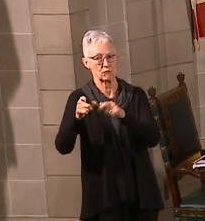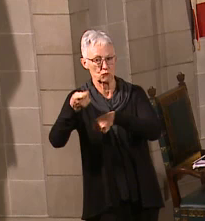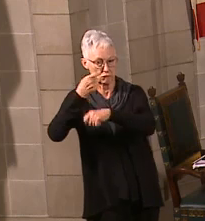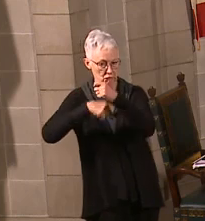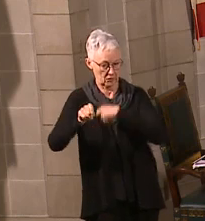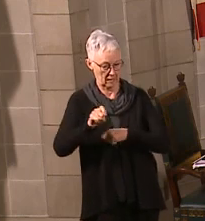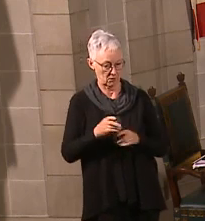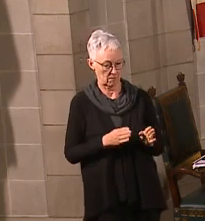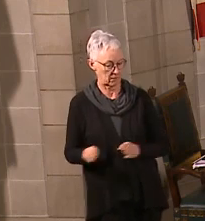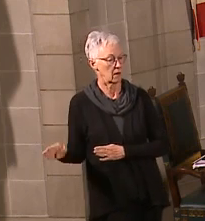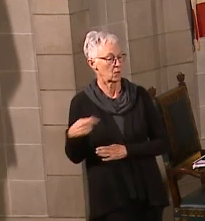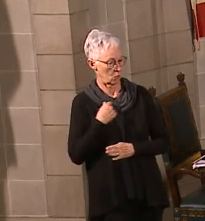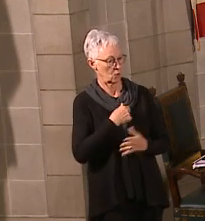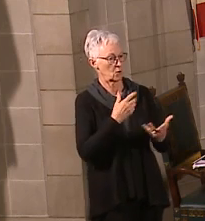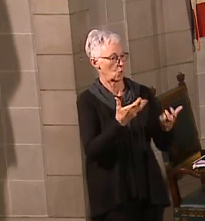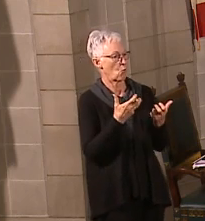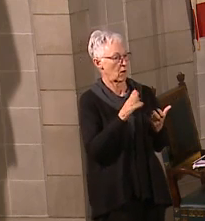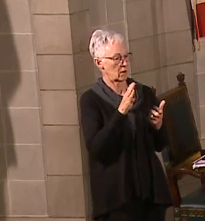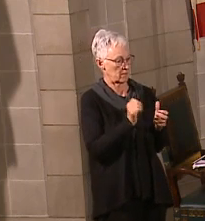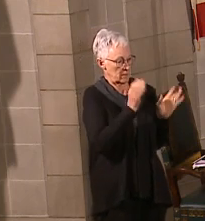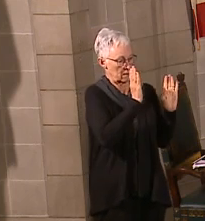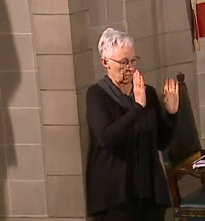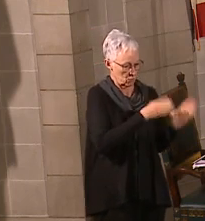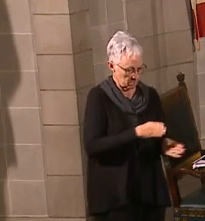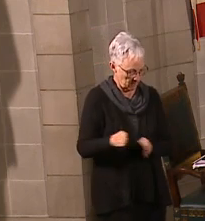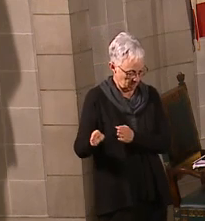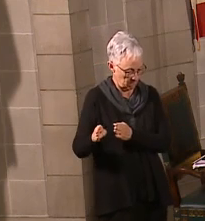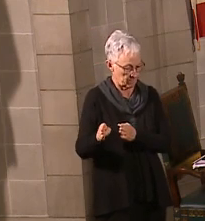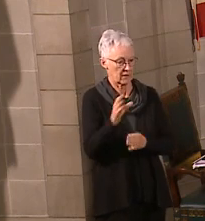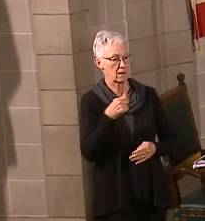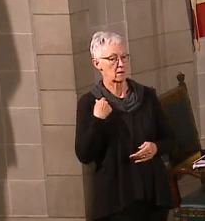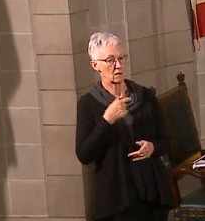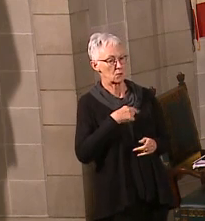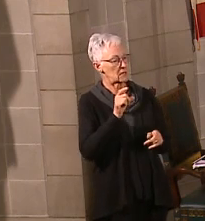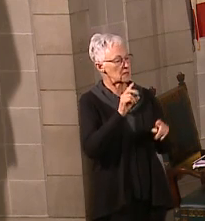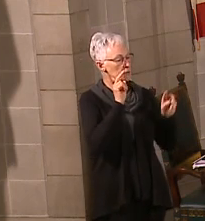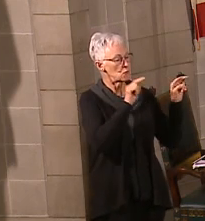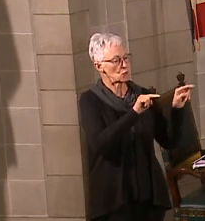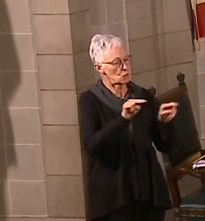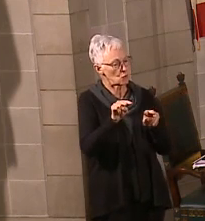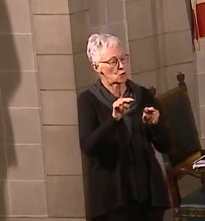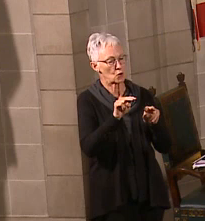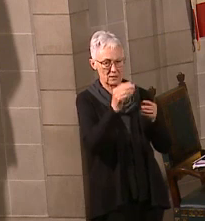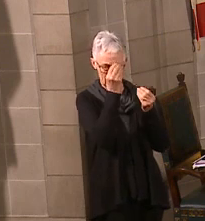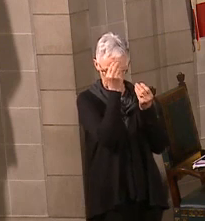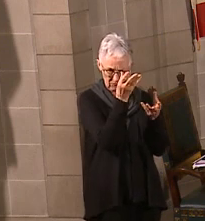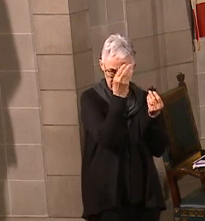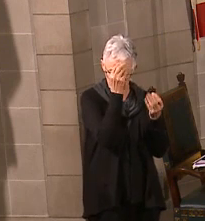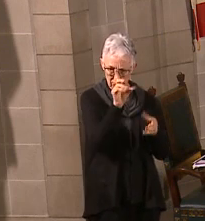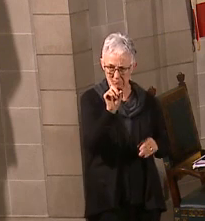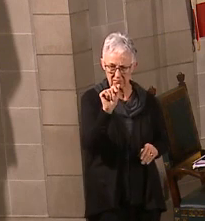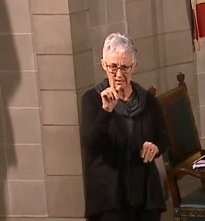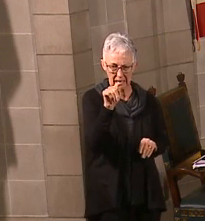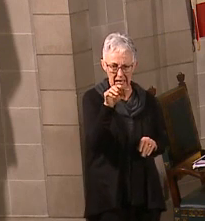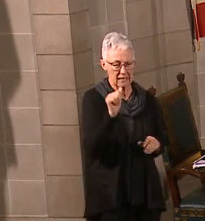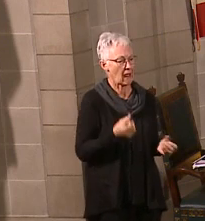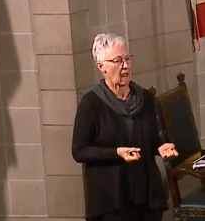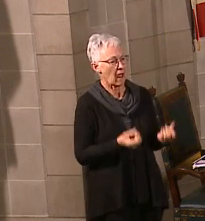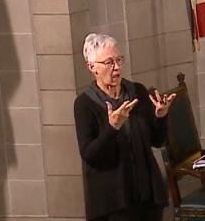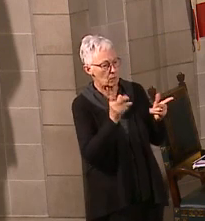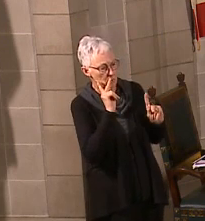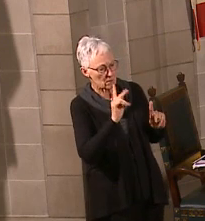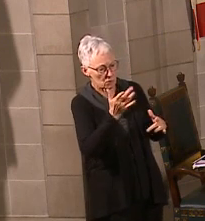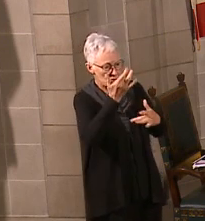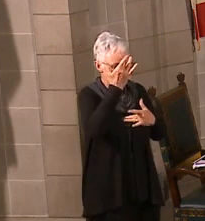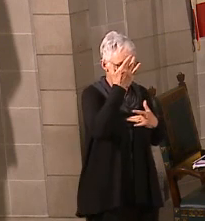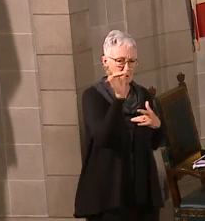at the data. And by the middle of the summer, sometime perhaps in the middle of July, that we can have a conversation with data elements that we